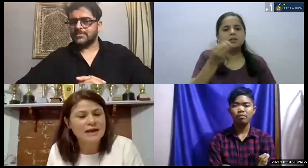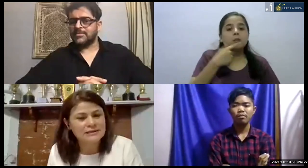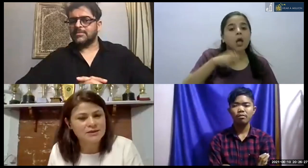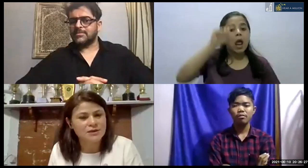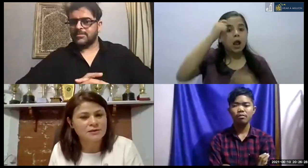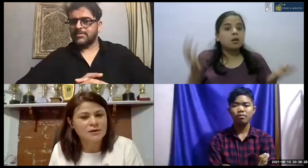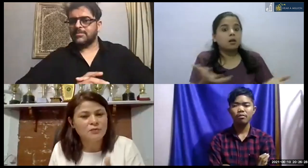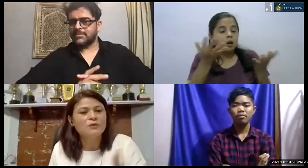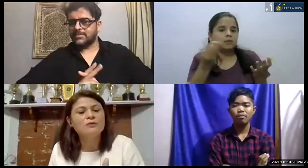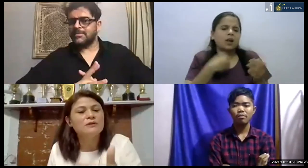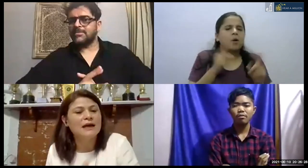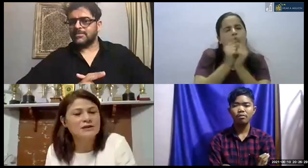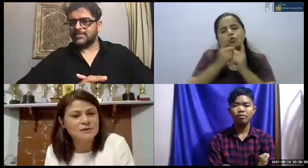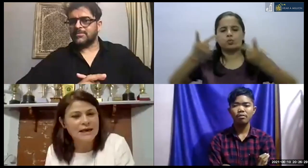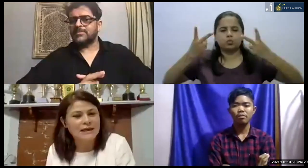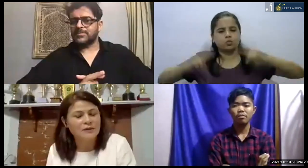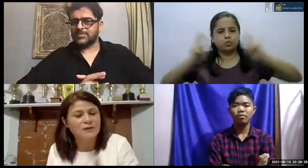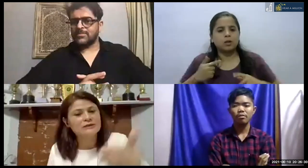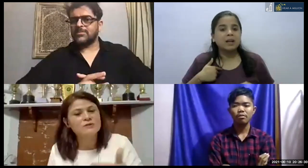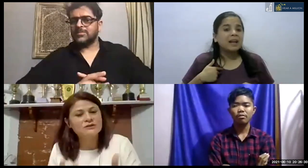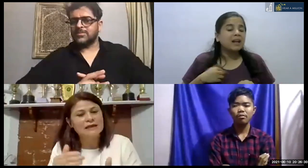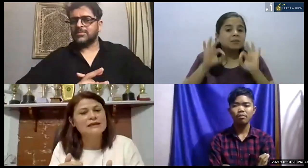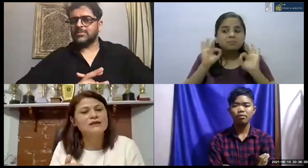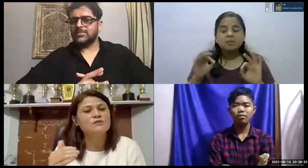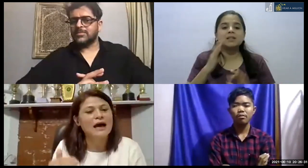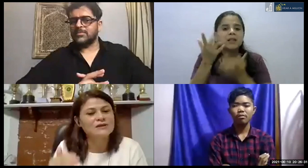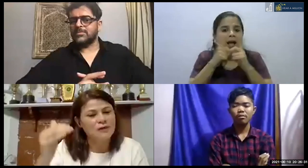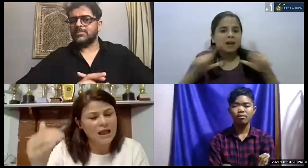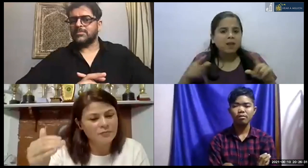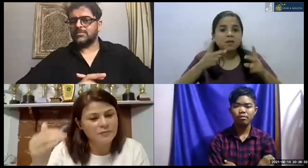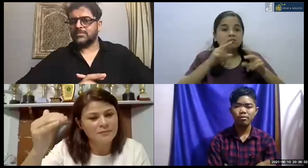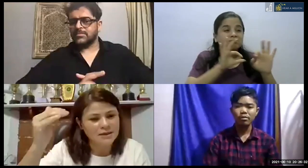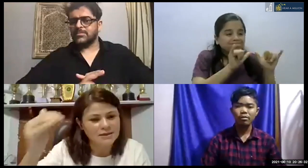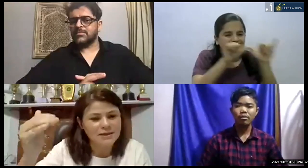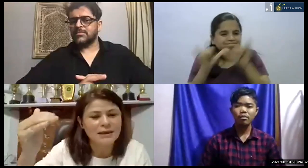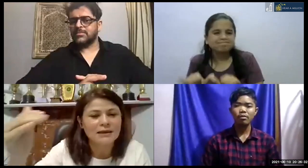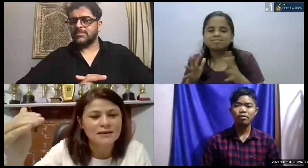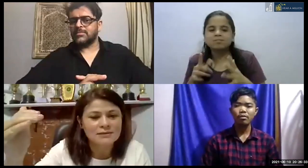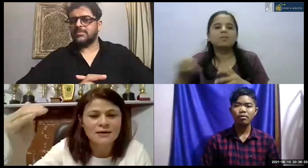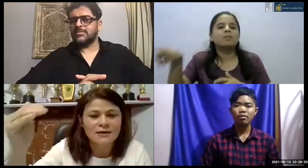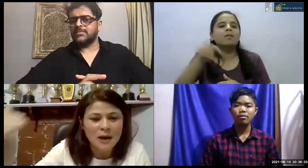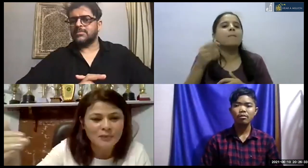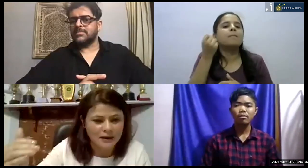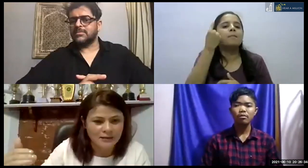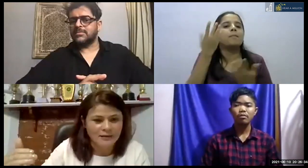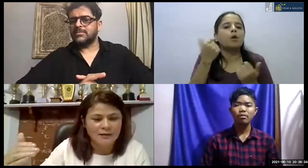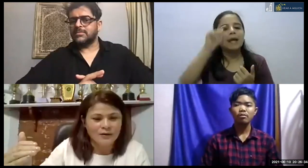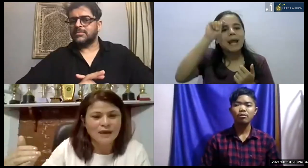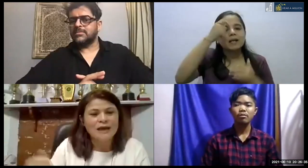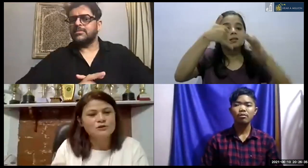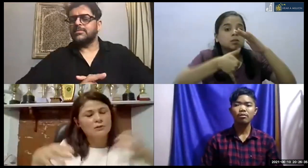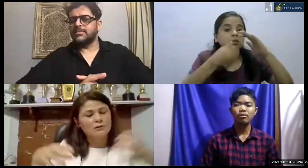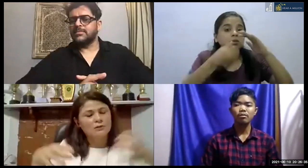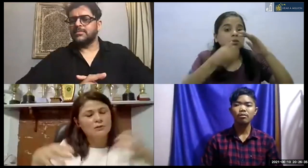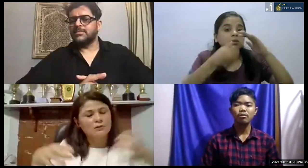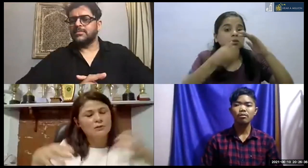literal translation. We don't do the natural sign language, literal translation, so as to help them understand English grammar.